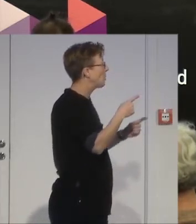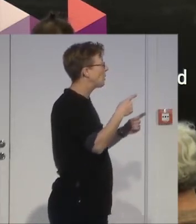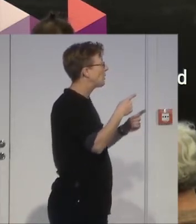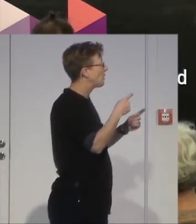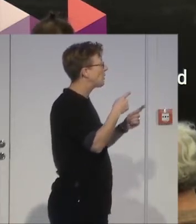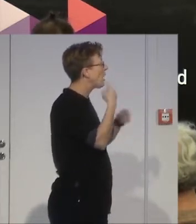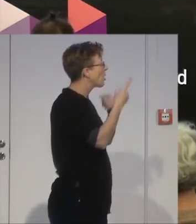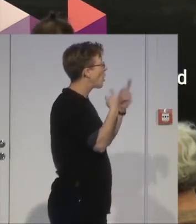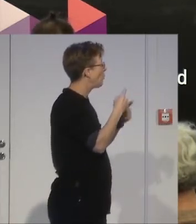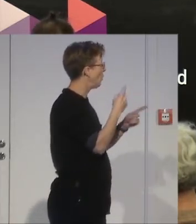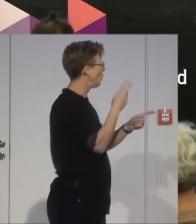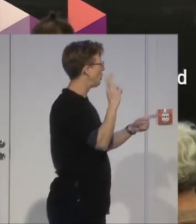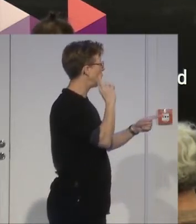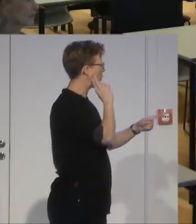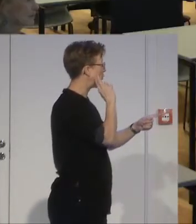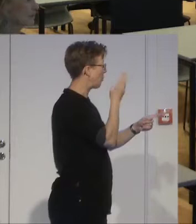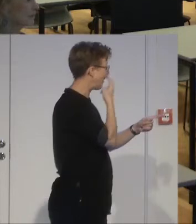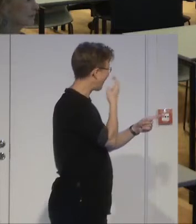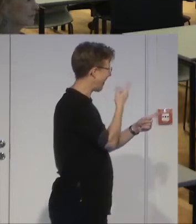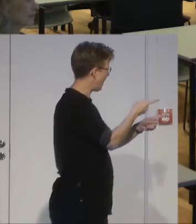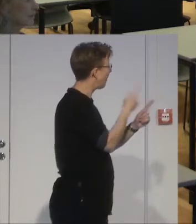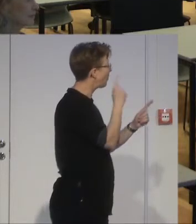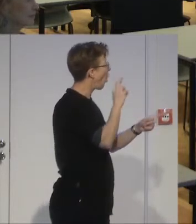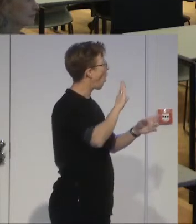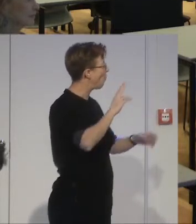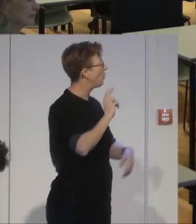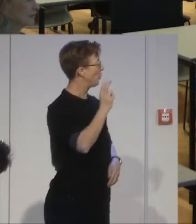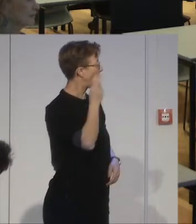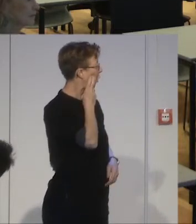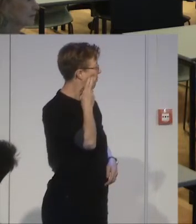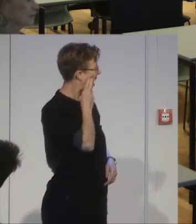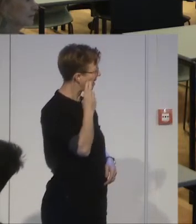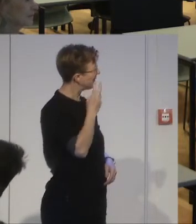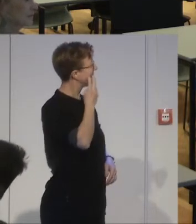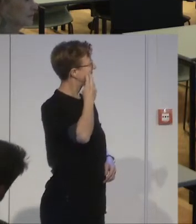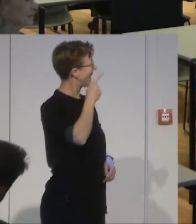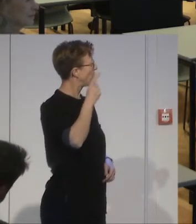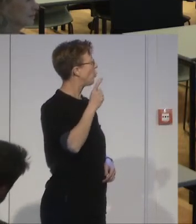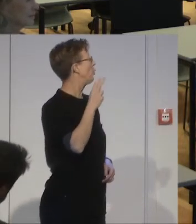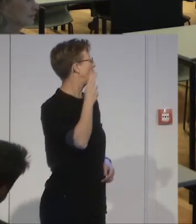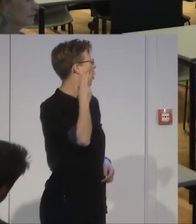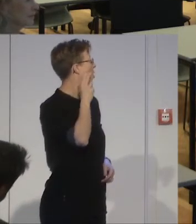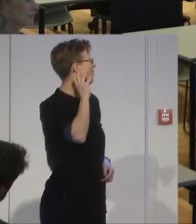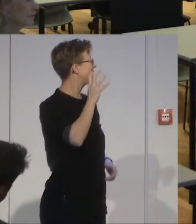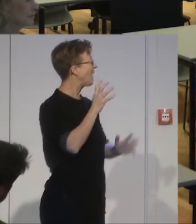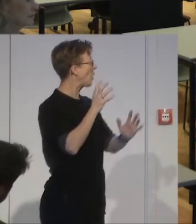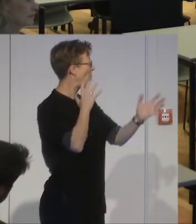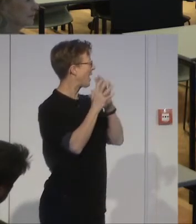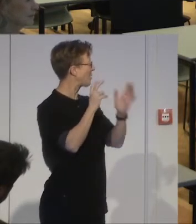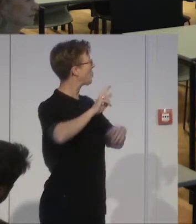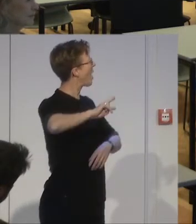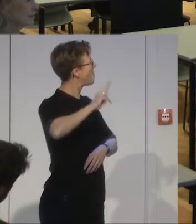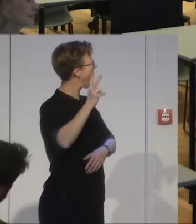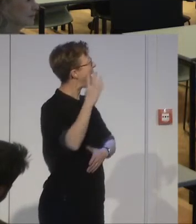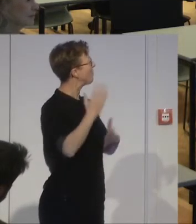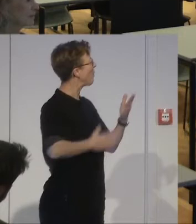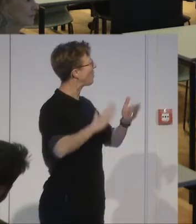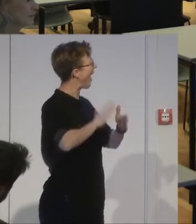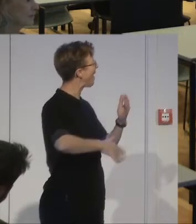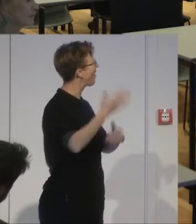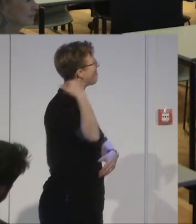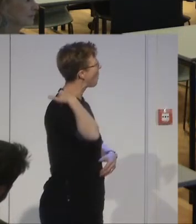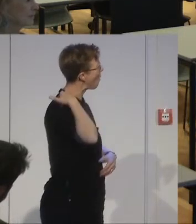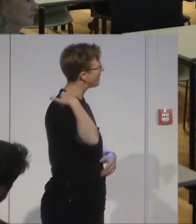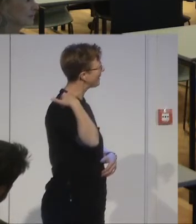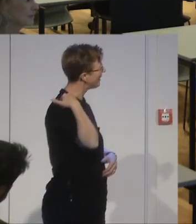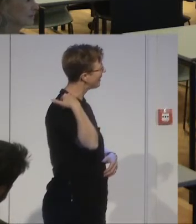not deafblind, but just deaf persons, do you see their communication in a different way now? Do you feel that you can